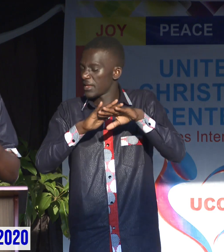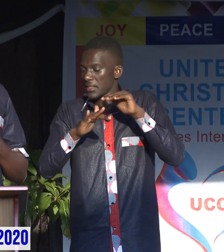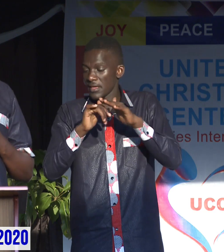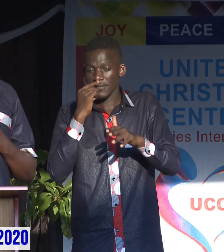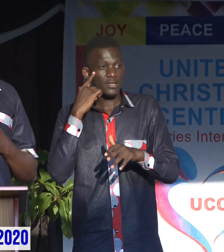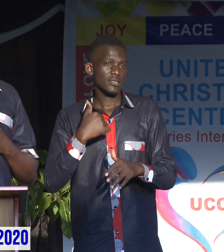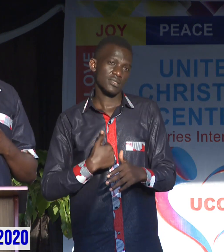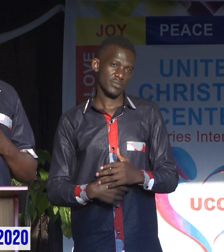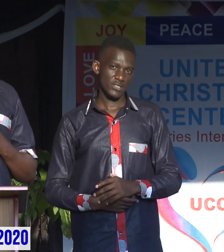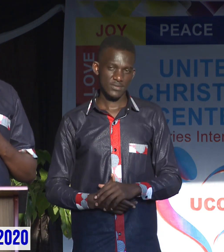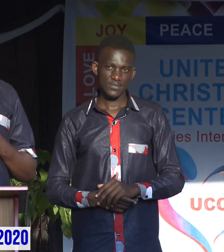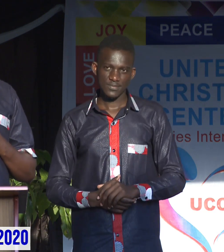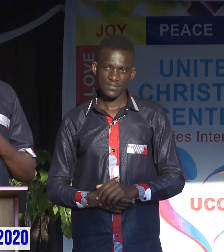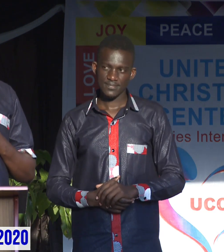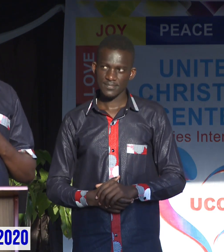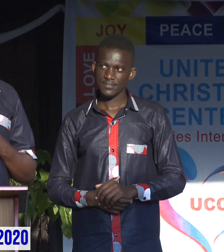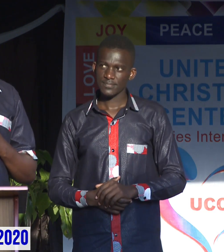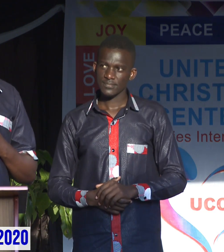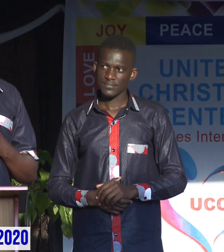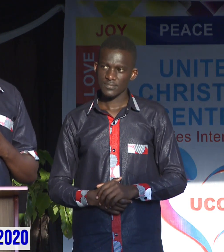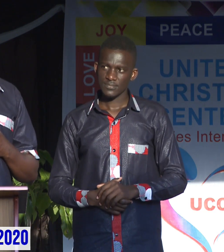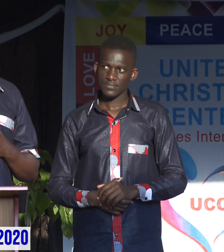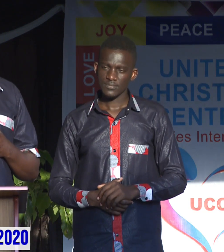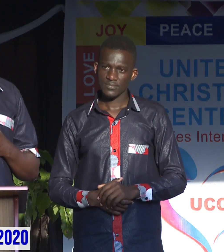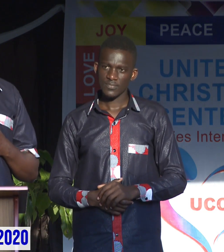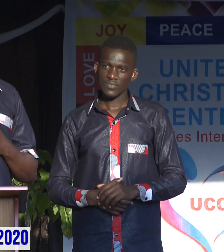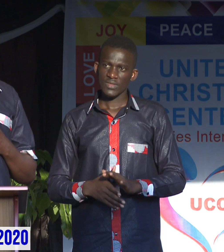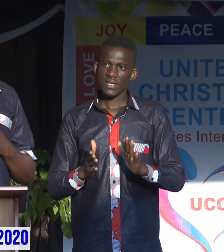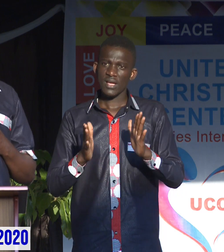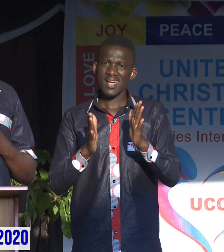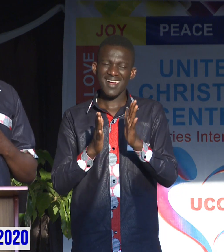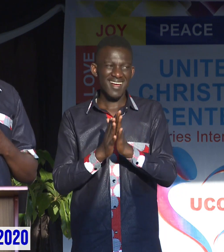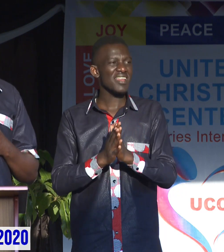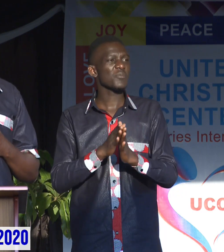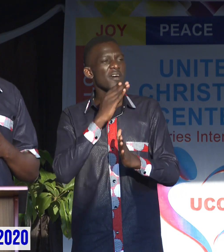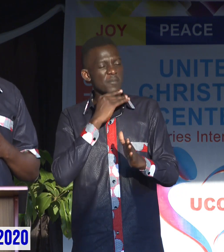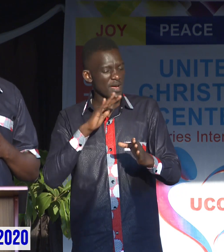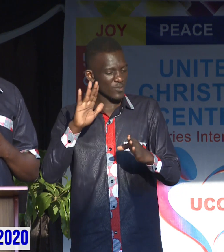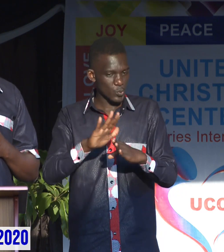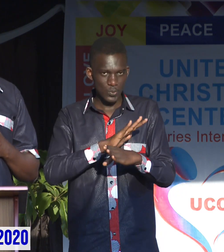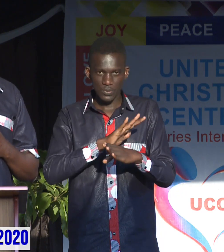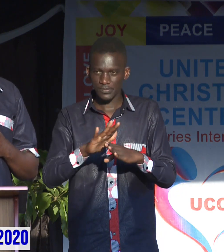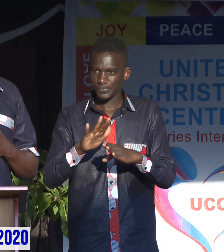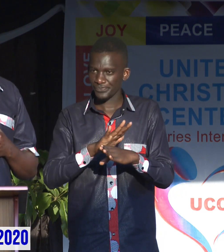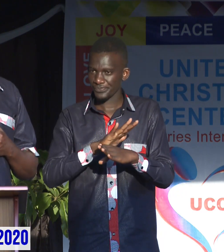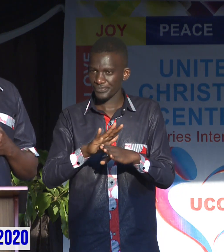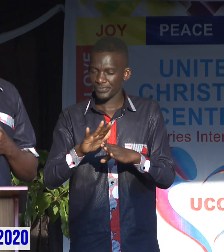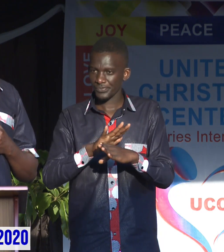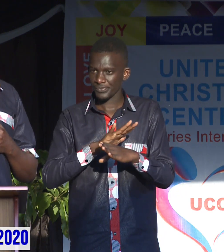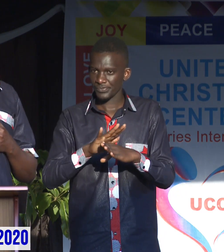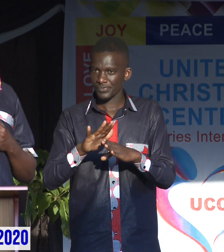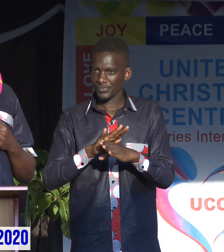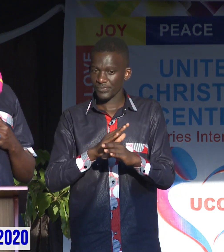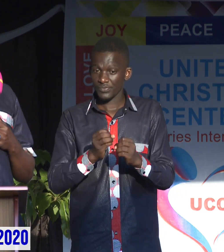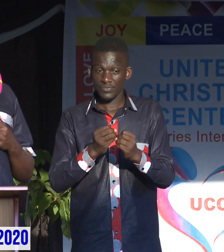people I was supposed to lead didn't know me and had never seen me. And yet I'm a very busy man.